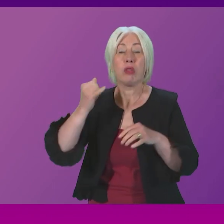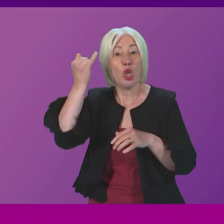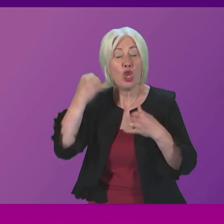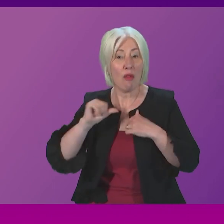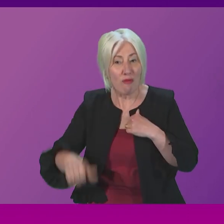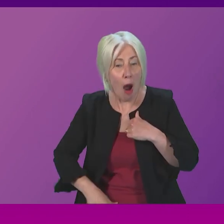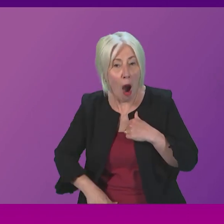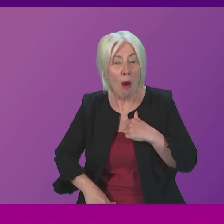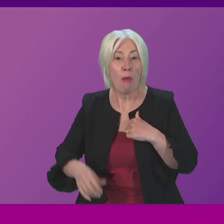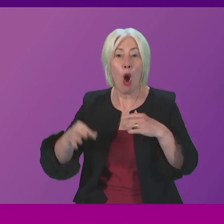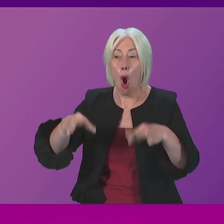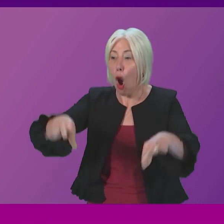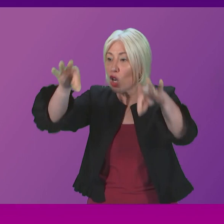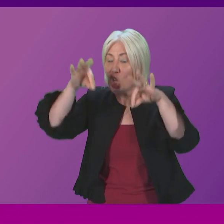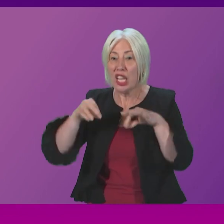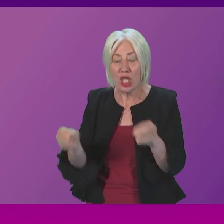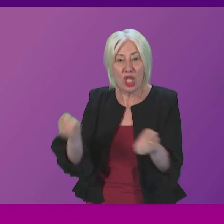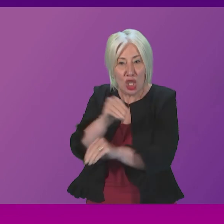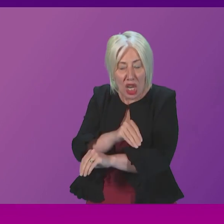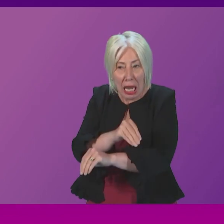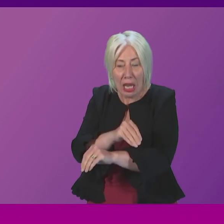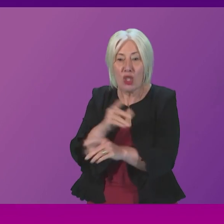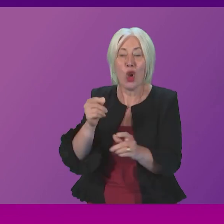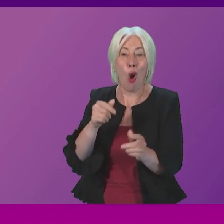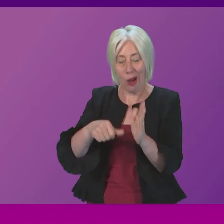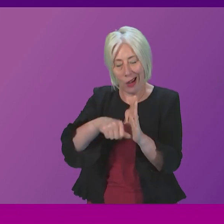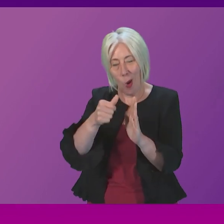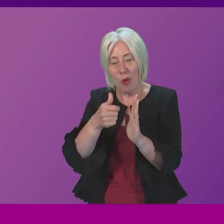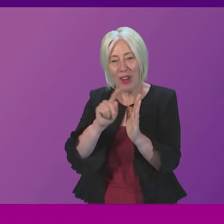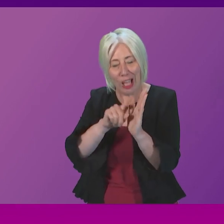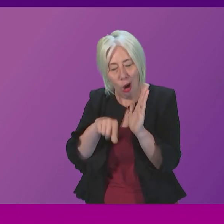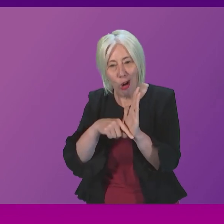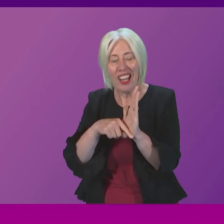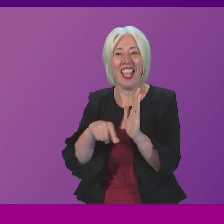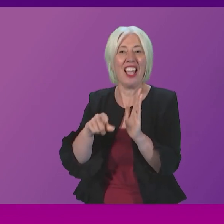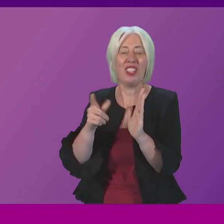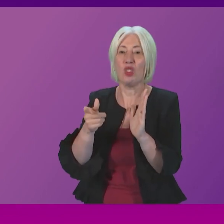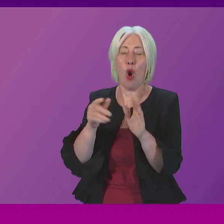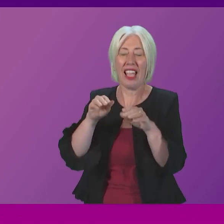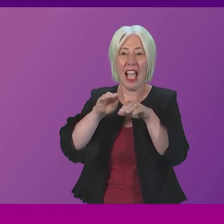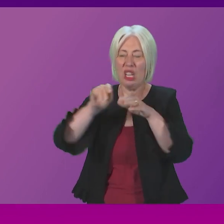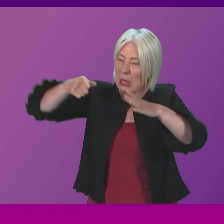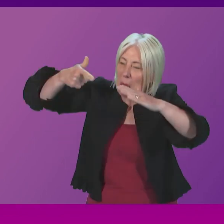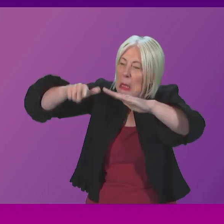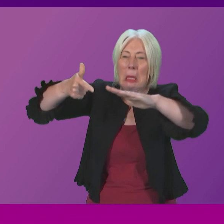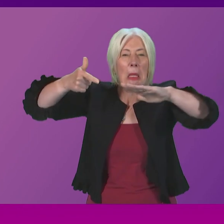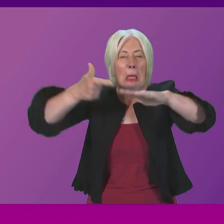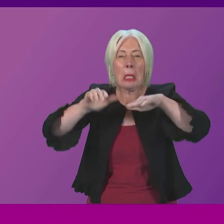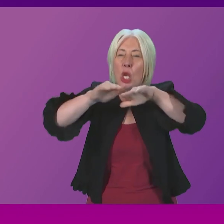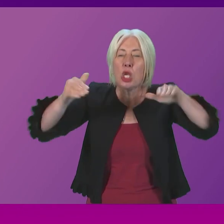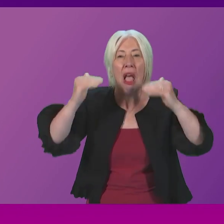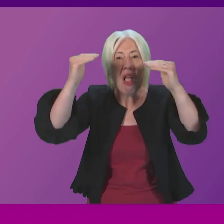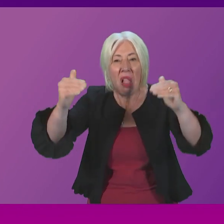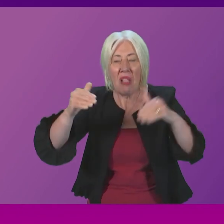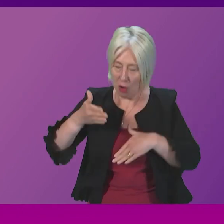or can read a diathermometer, or operate on hernias. Whether she can put up a shelf with a power drill, gut